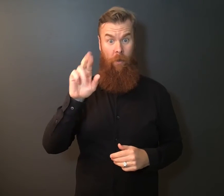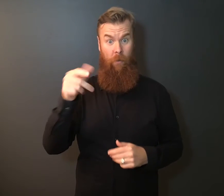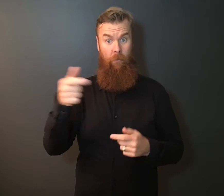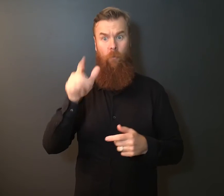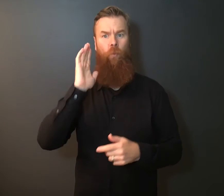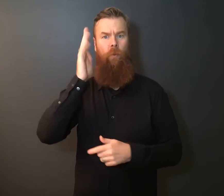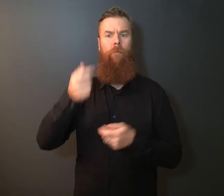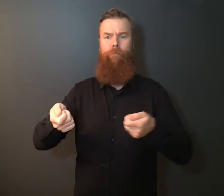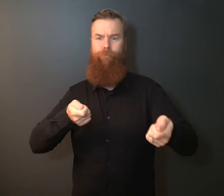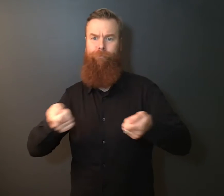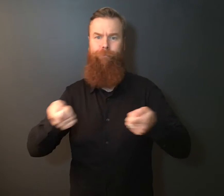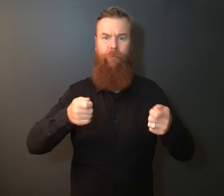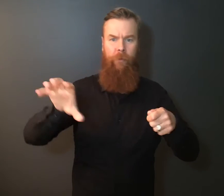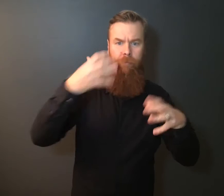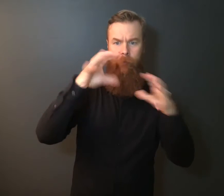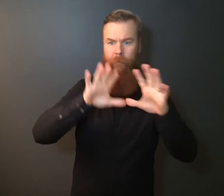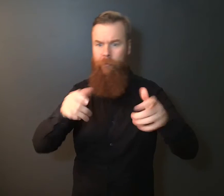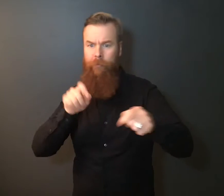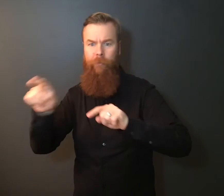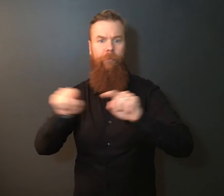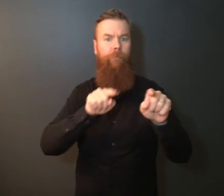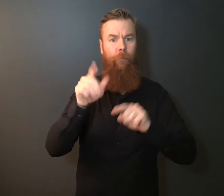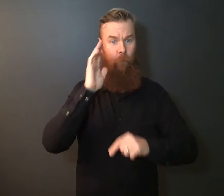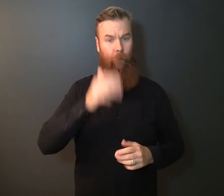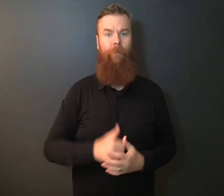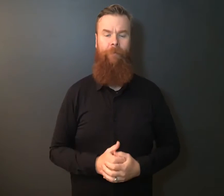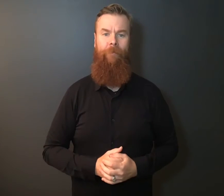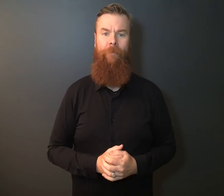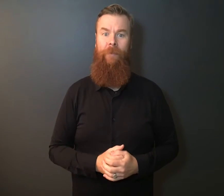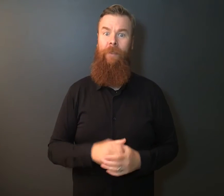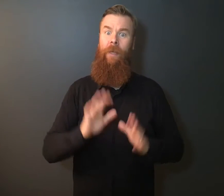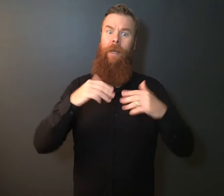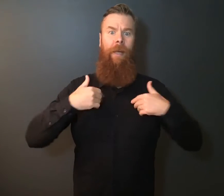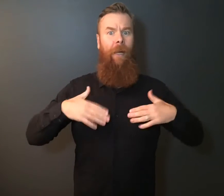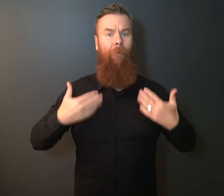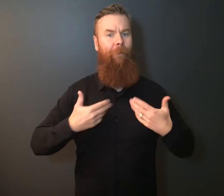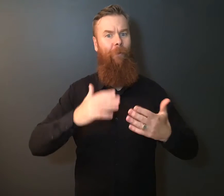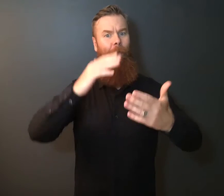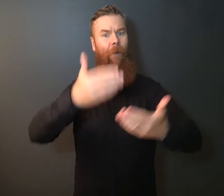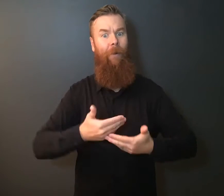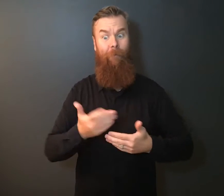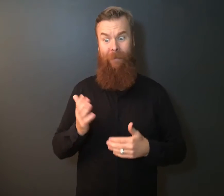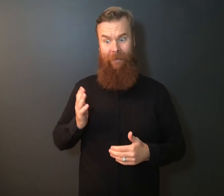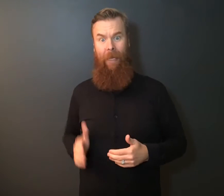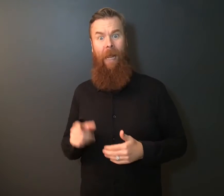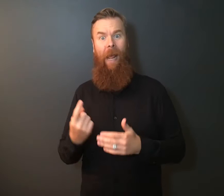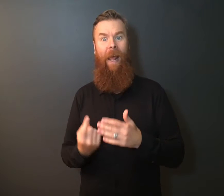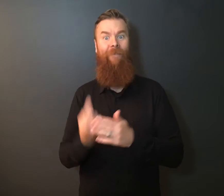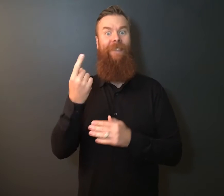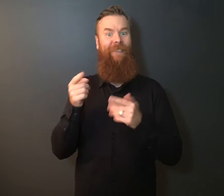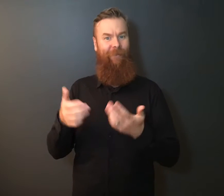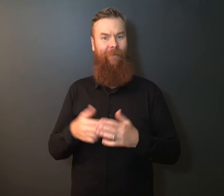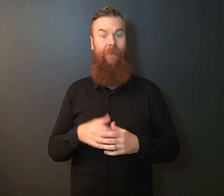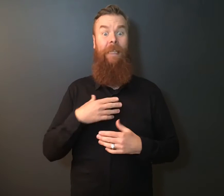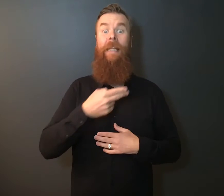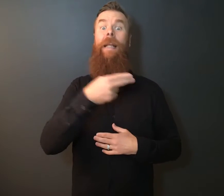Thank you very much, Anna. I'm very pleased to welcome you on this side event. My name is Guler Coka. I am the